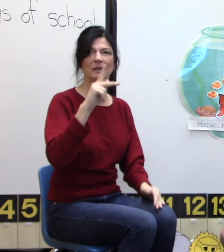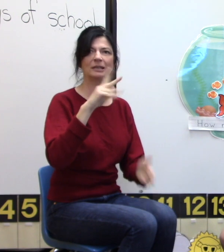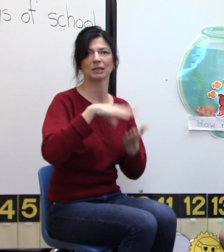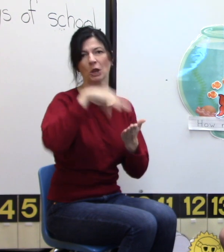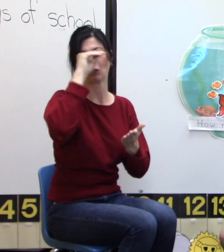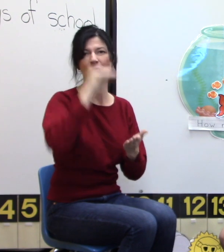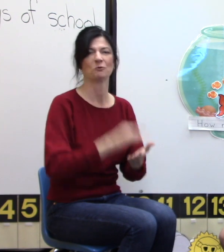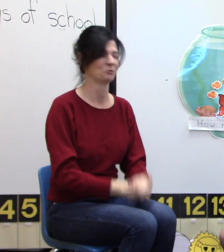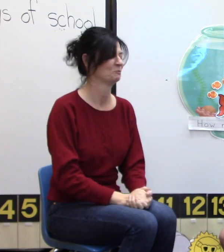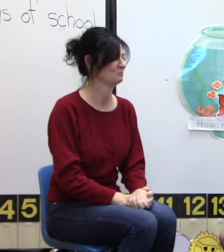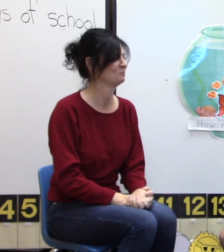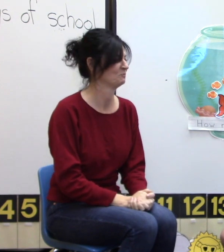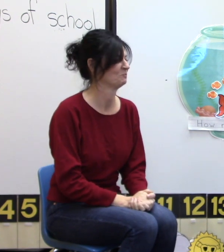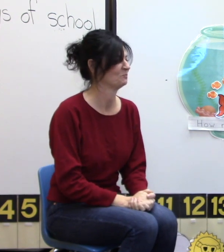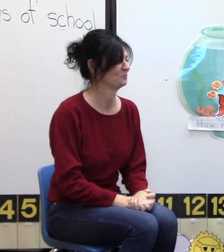they can take risks at learning.